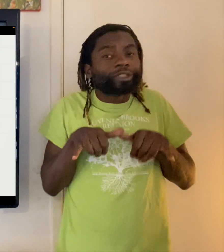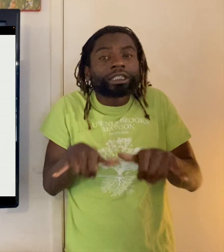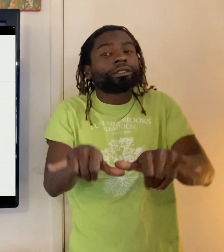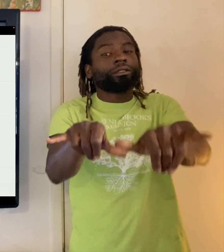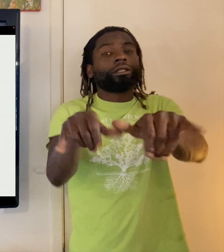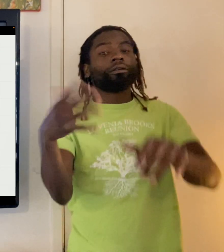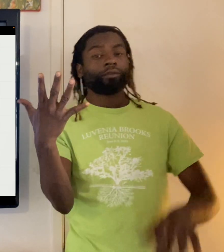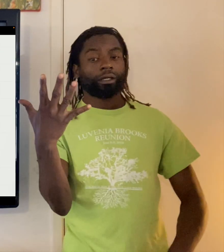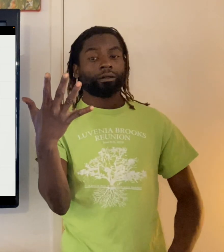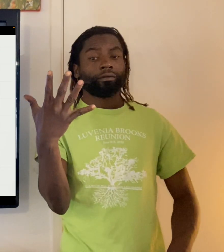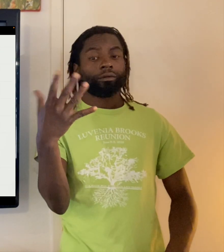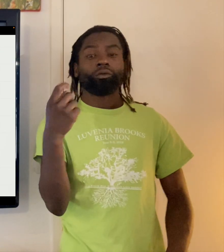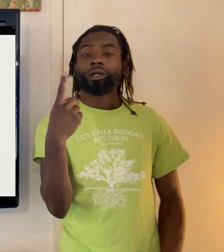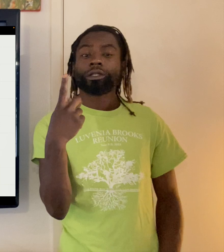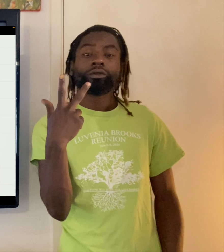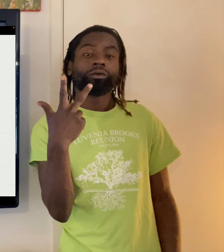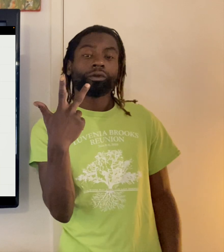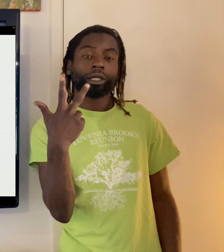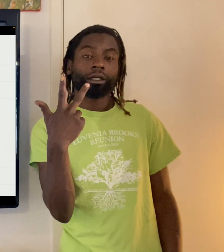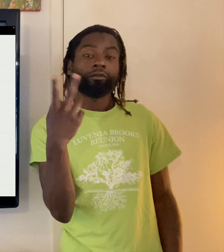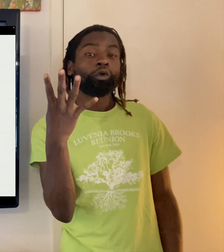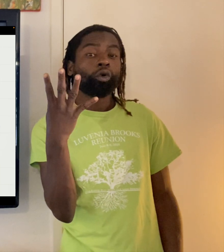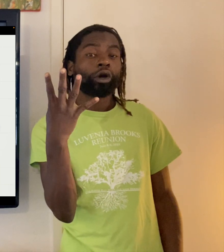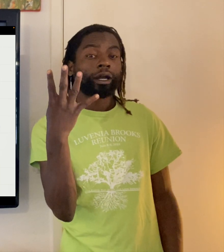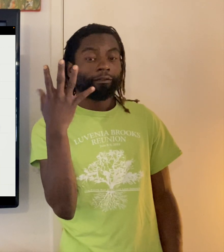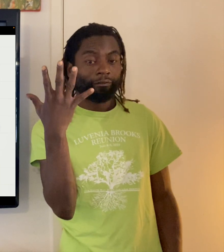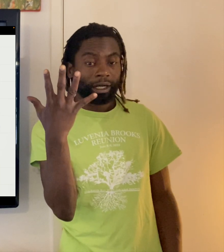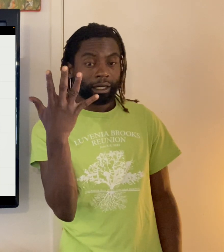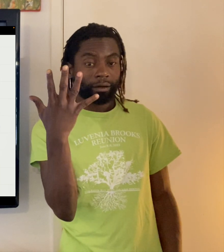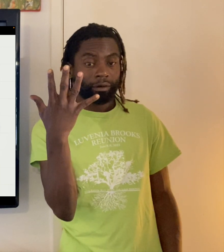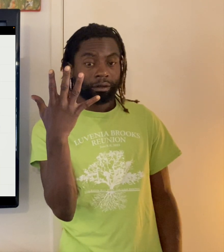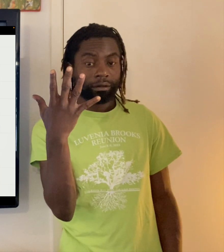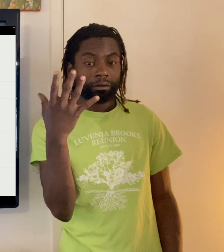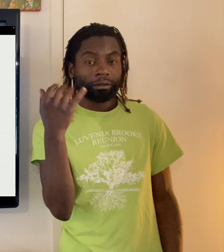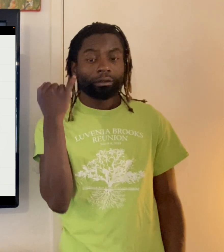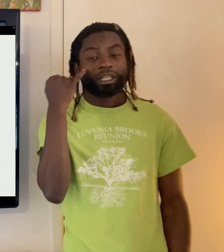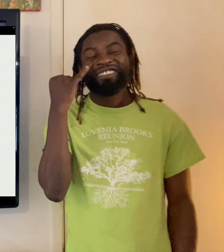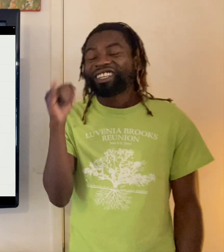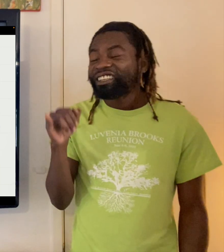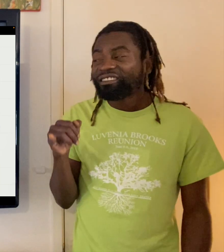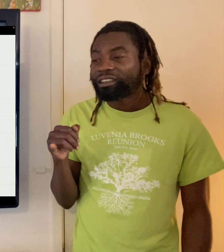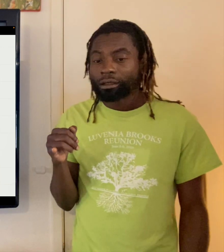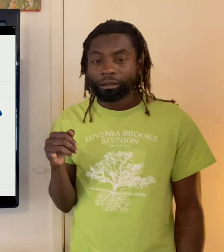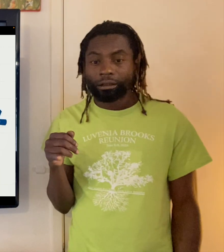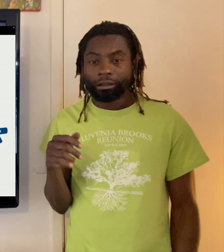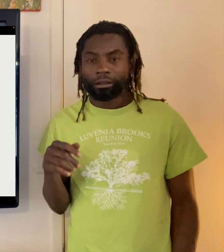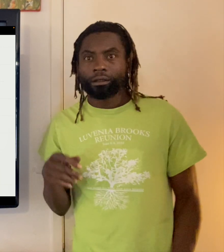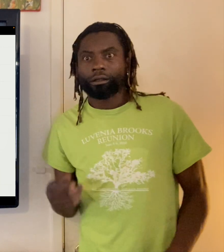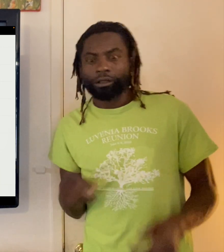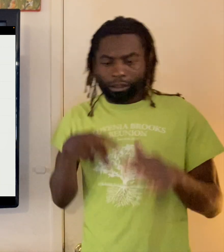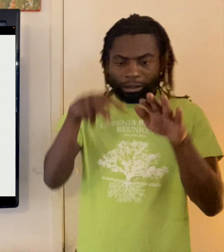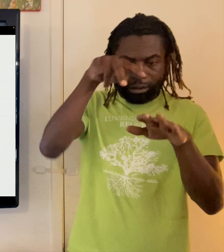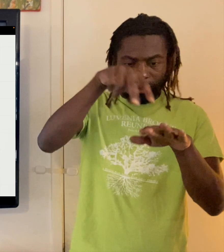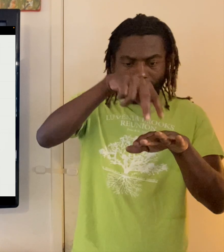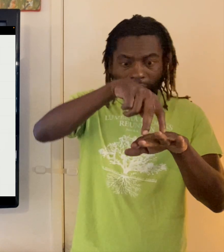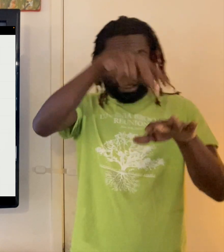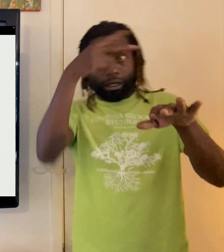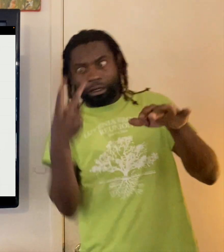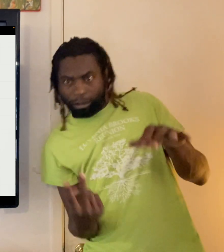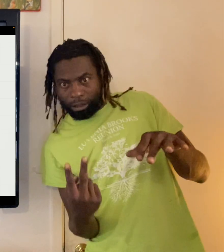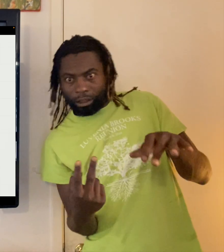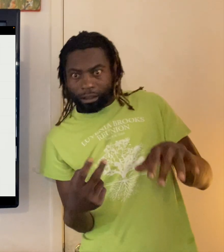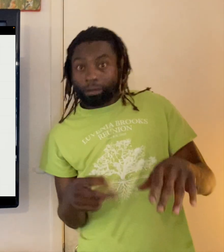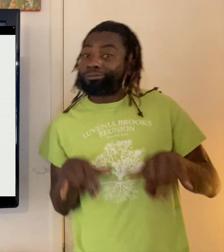5. 1, 2, 3, 4, 5. Even if they are upside down, there are